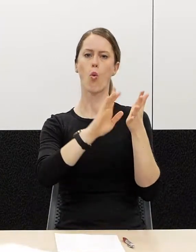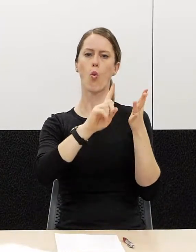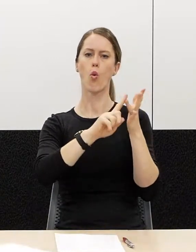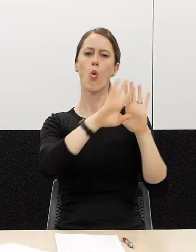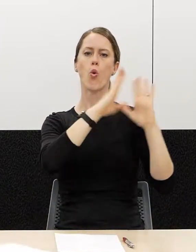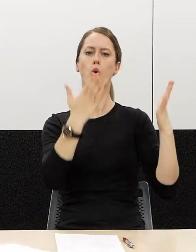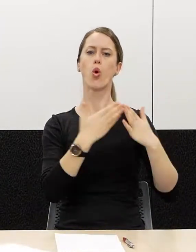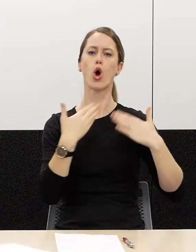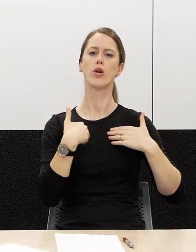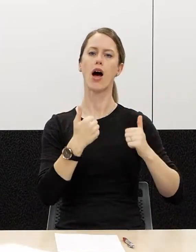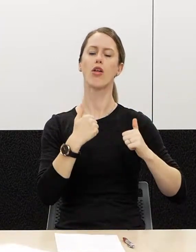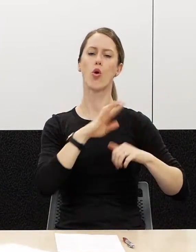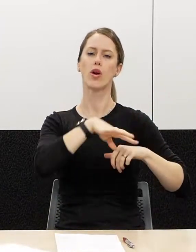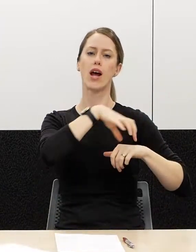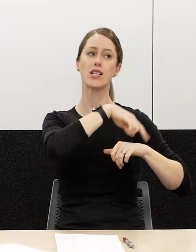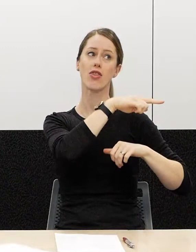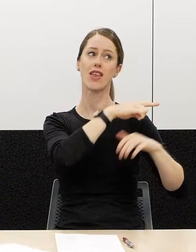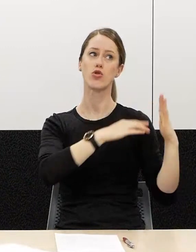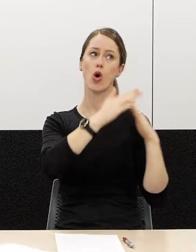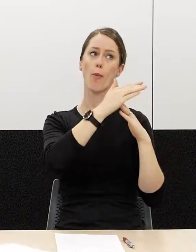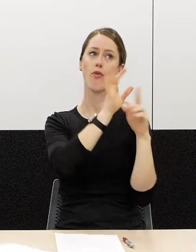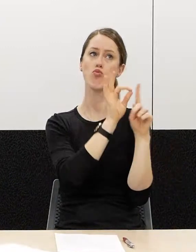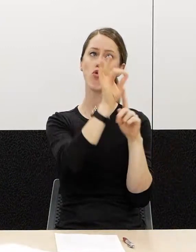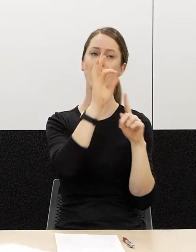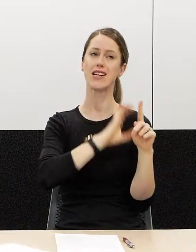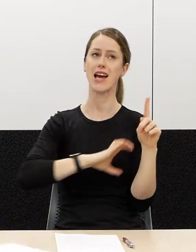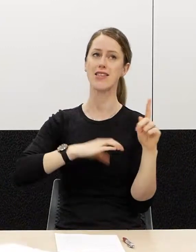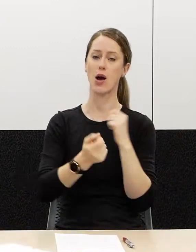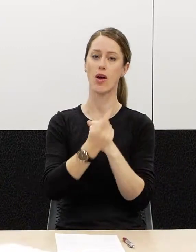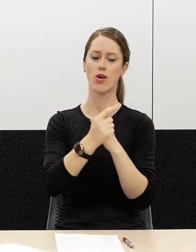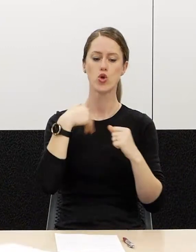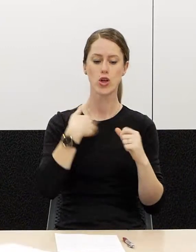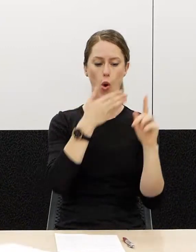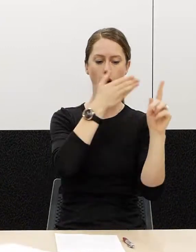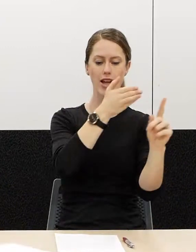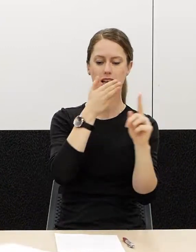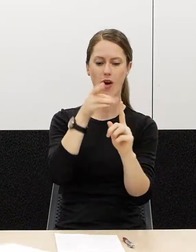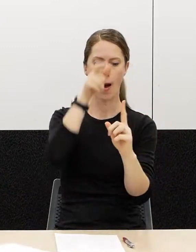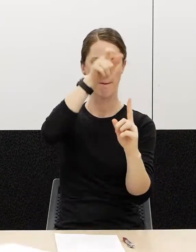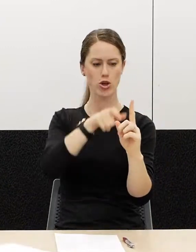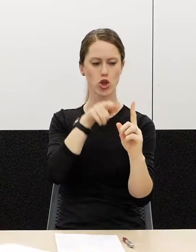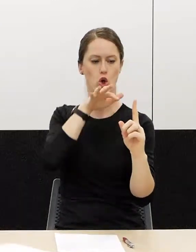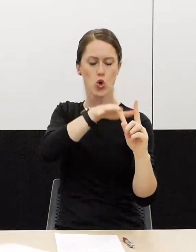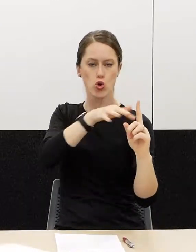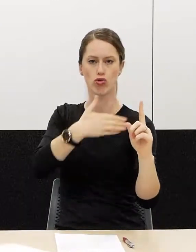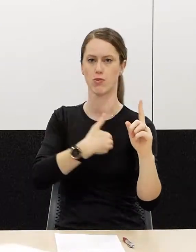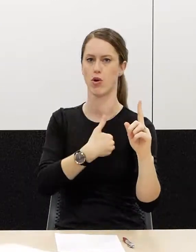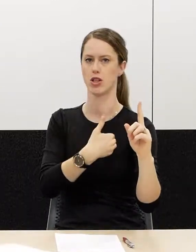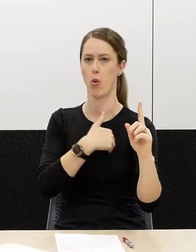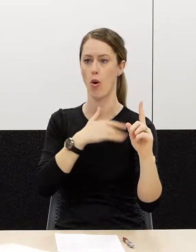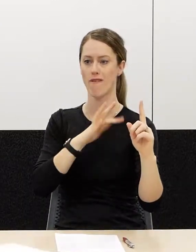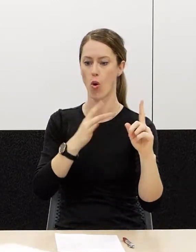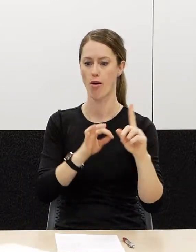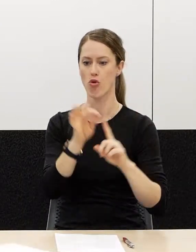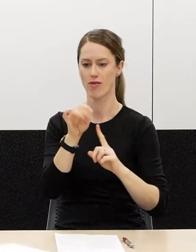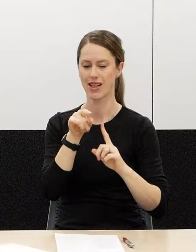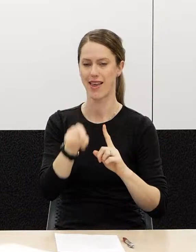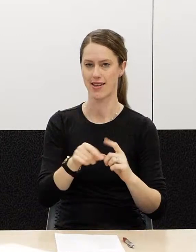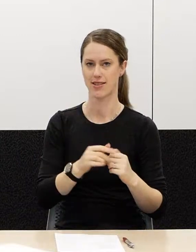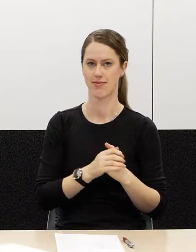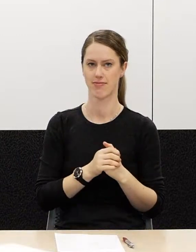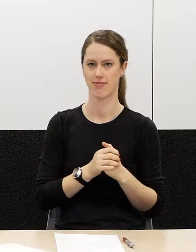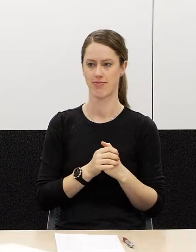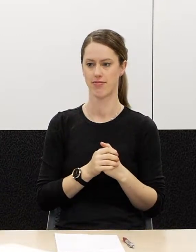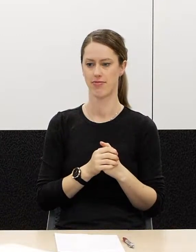things in terms of improving cancer outcomes is that you need to be able to identify a person who's responsible for improving cancer outcomes.